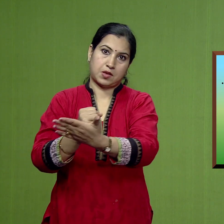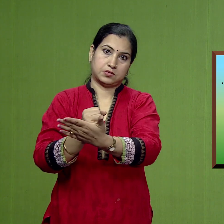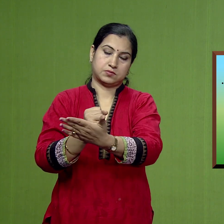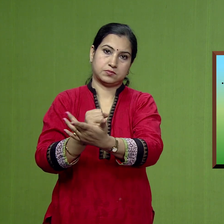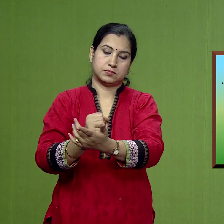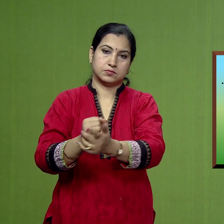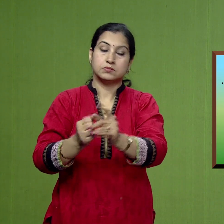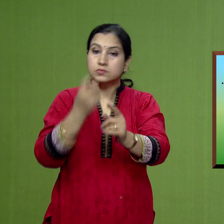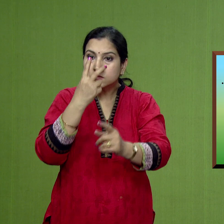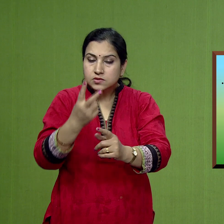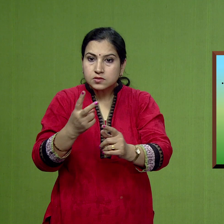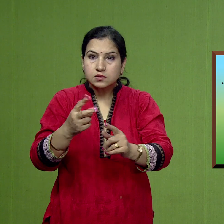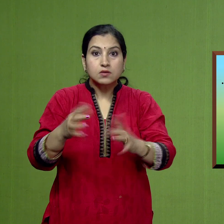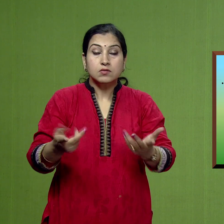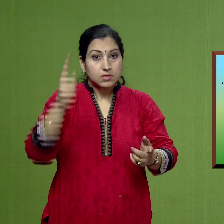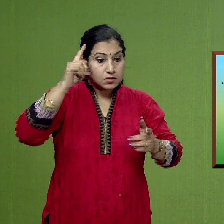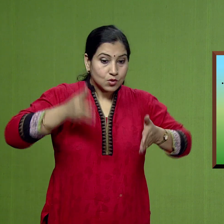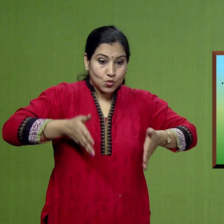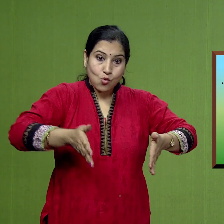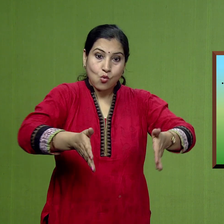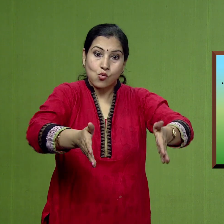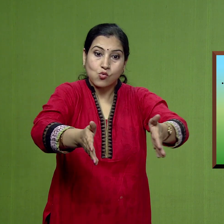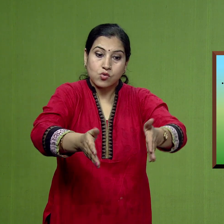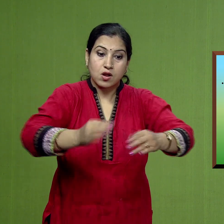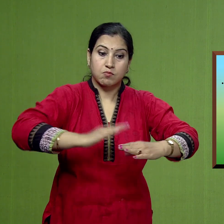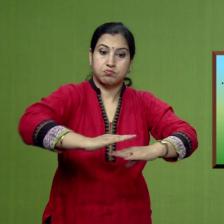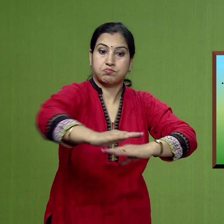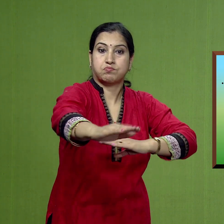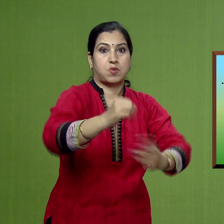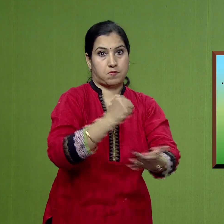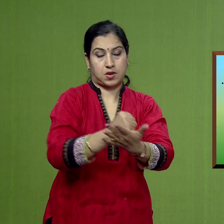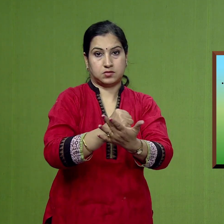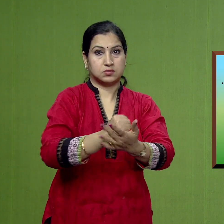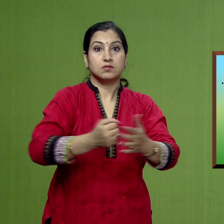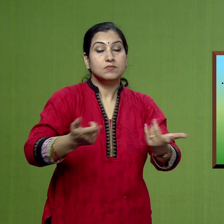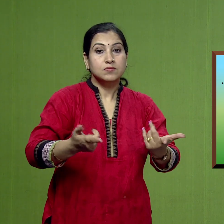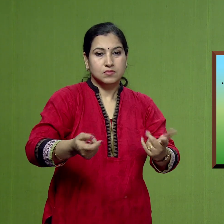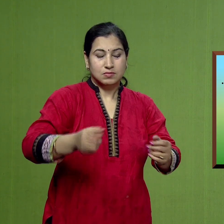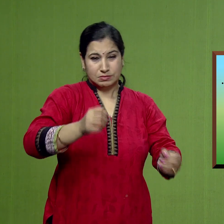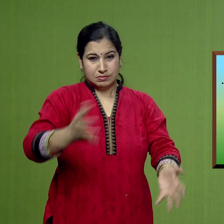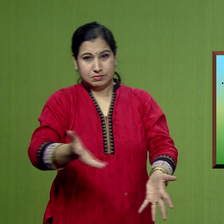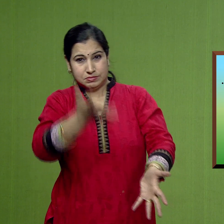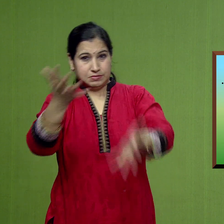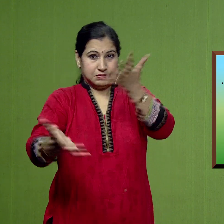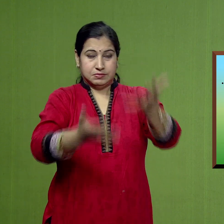Ensure that roads must be pakka so that dust does not rise and mix with